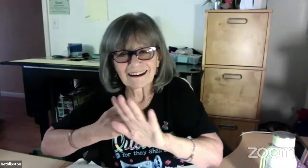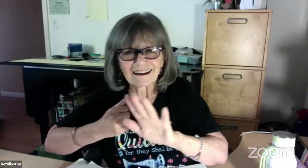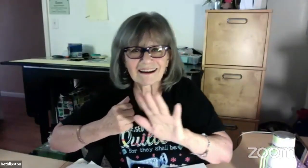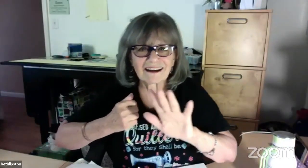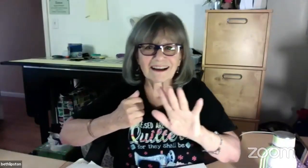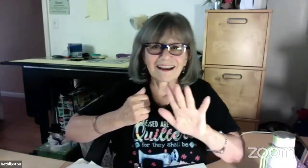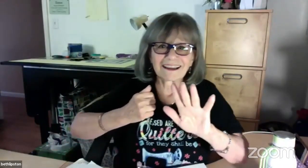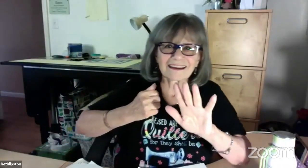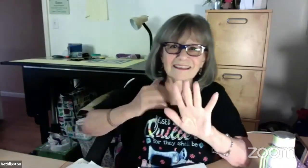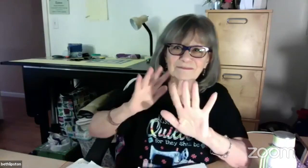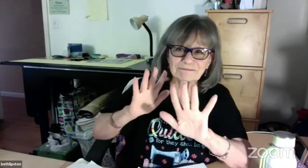so sorry.